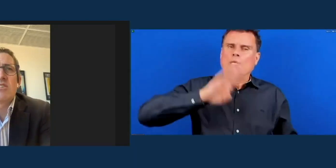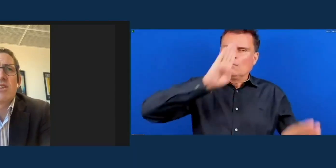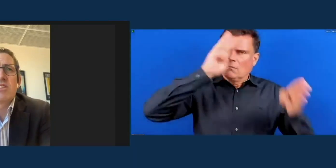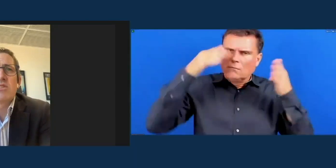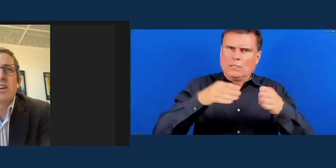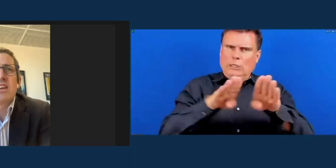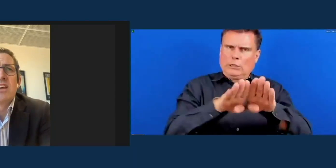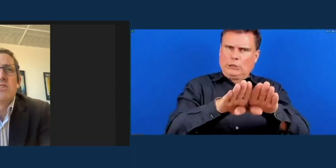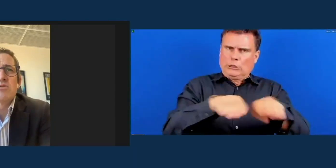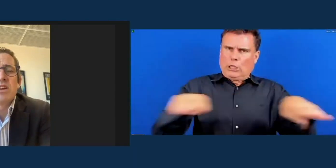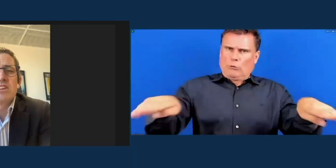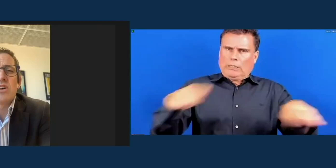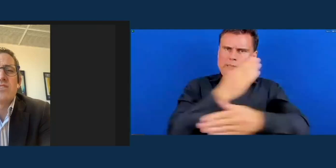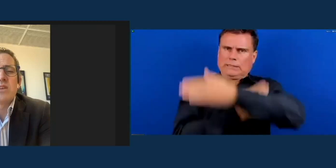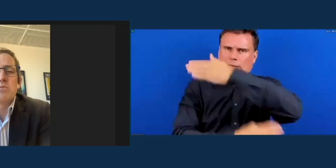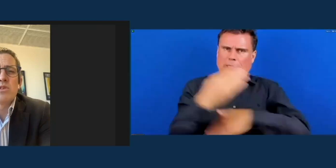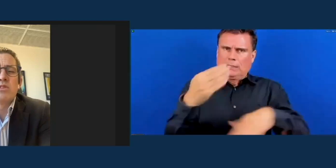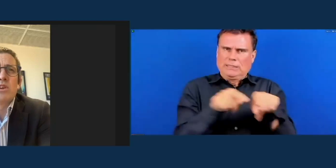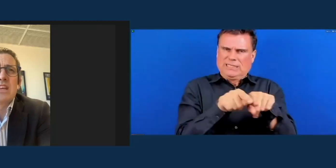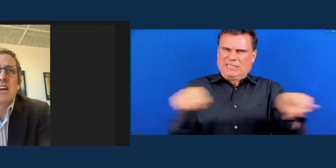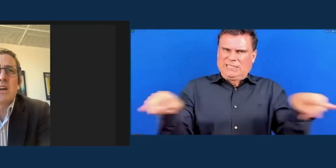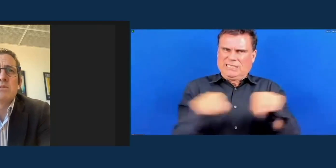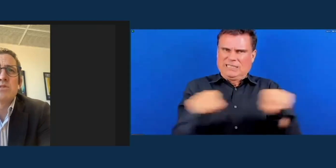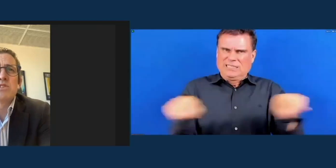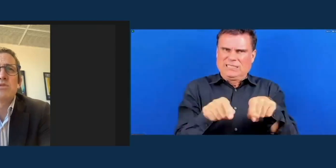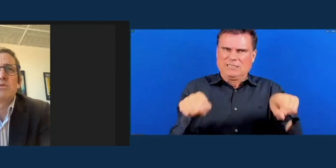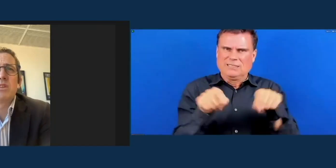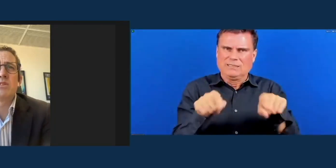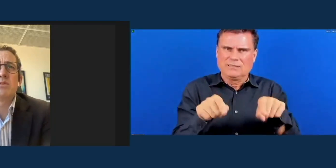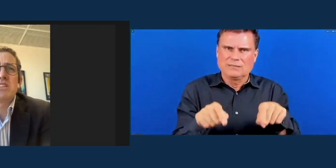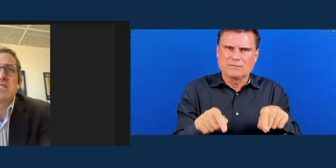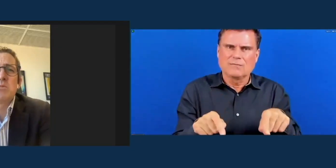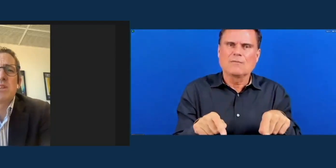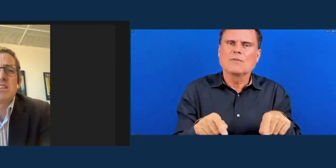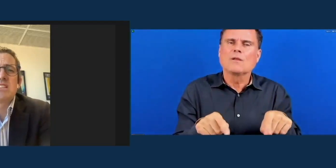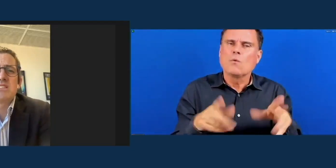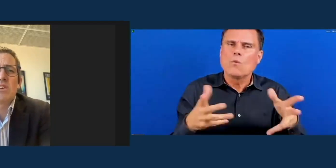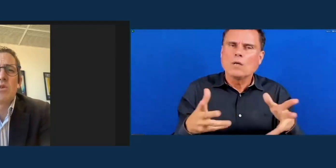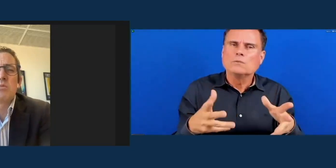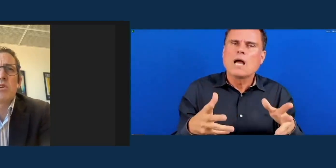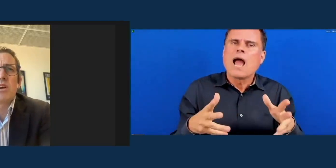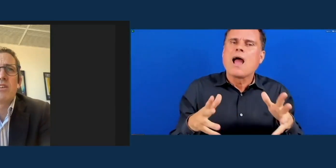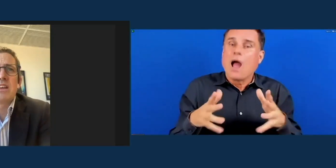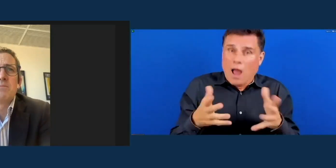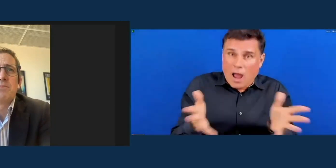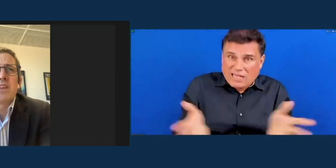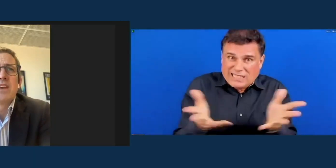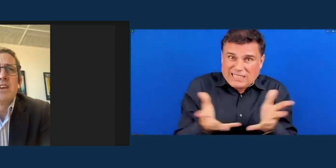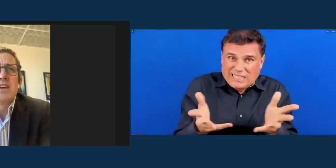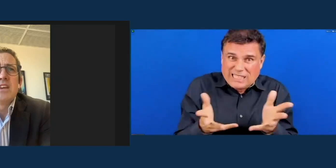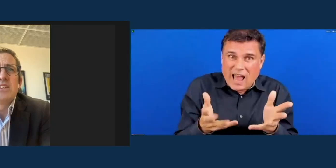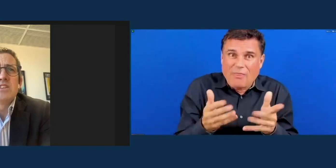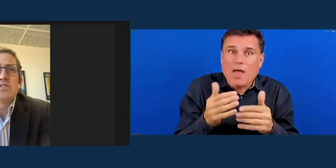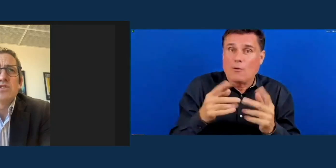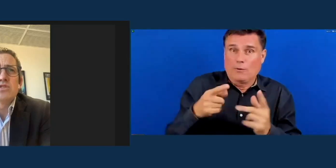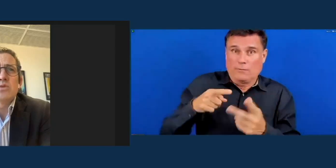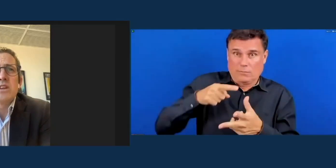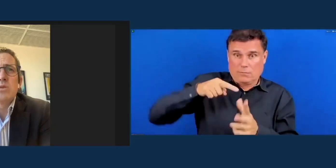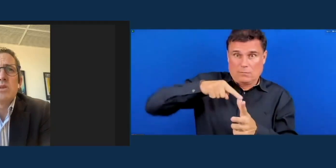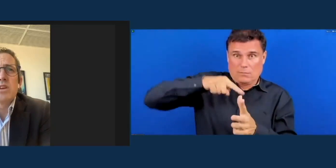this current round 3, really driving improved learning outcomes for children living with disabilities as a core priority.